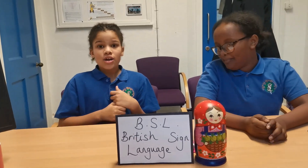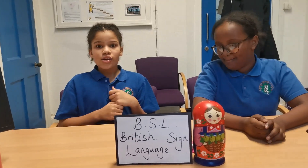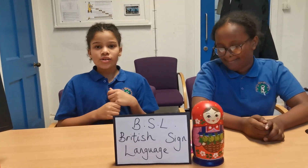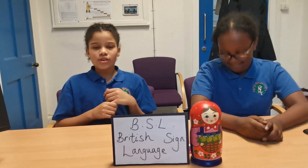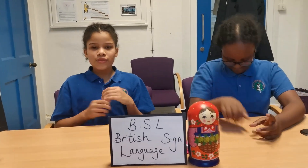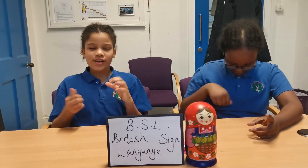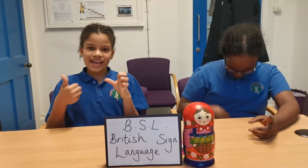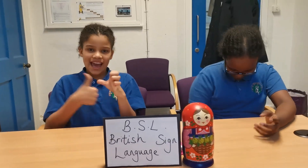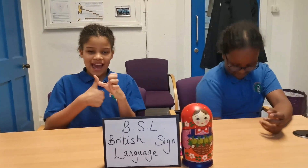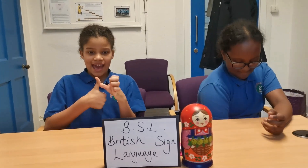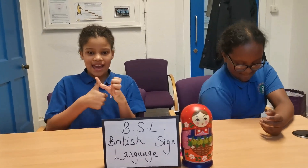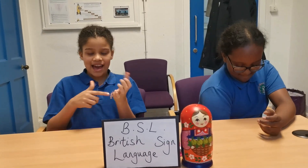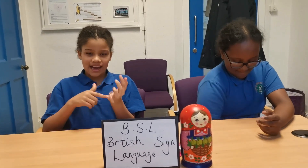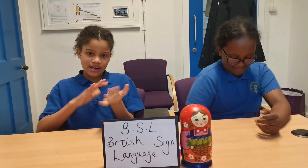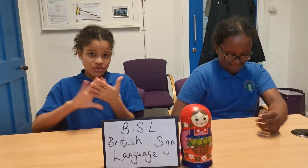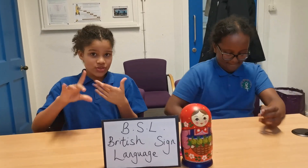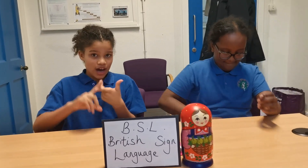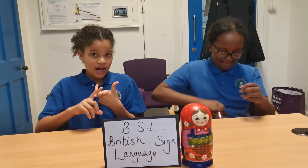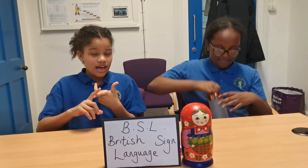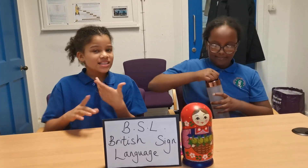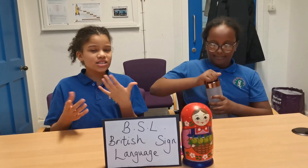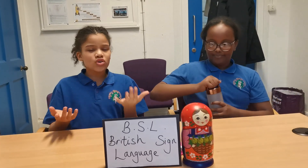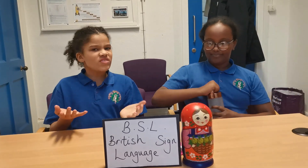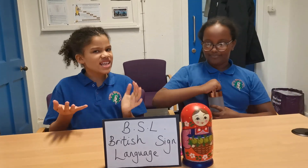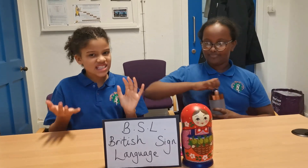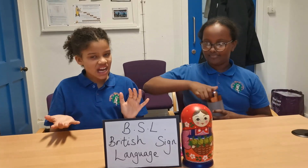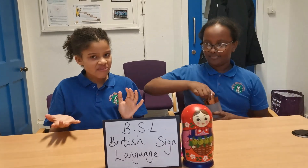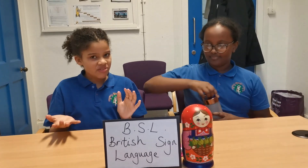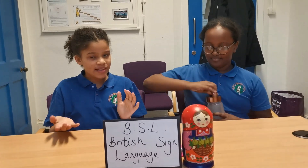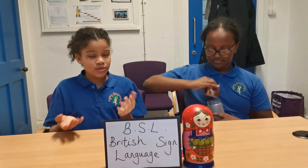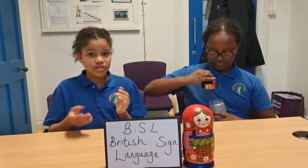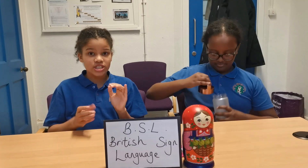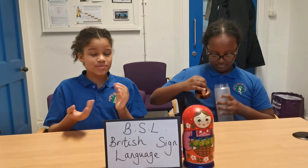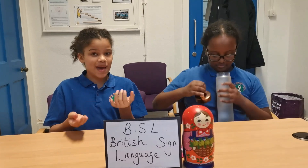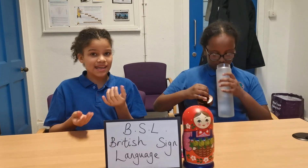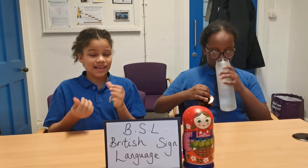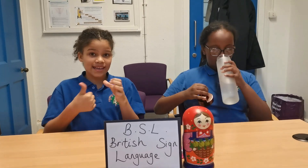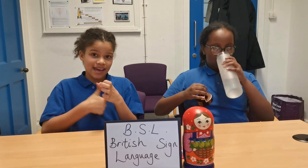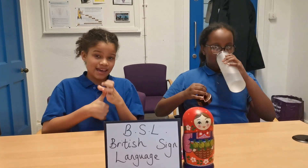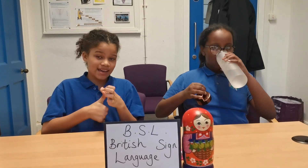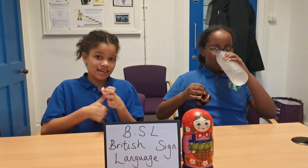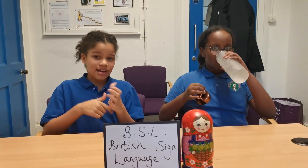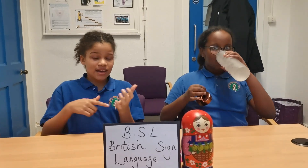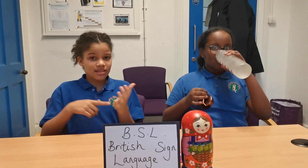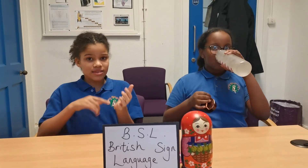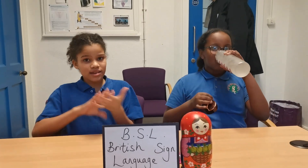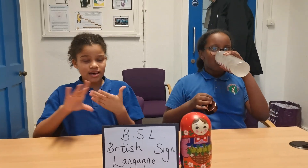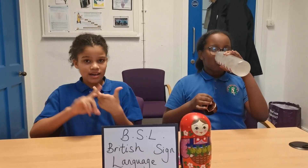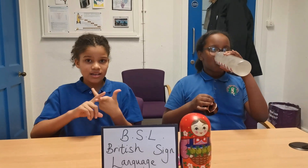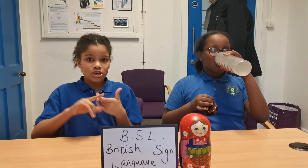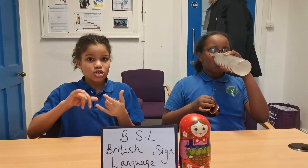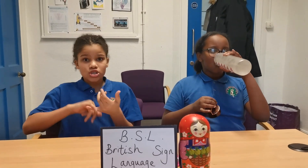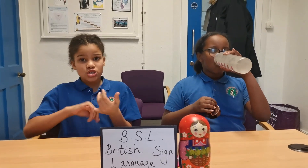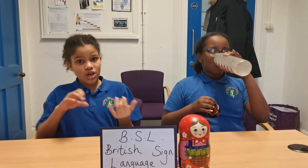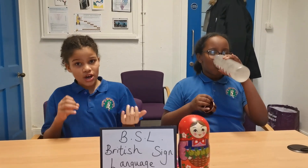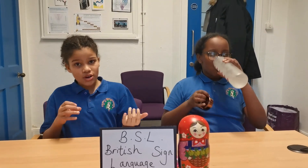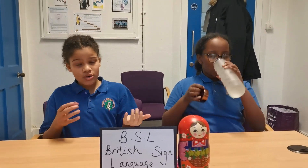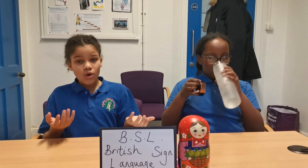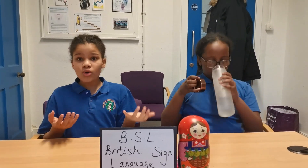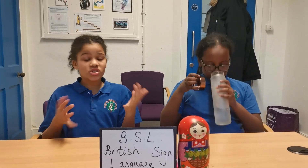for a and the, there's not really a sign for it. You can just spell it like a, the, so, or you can